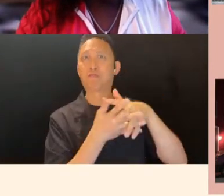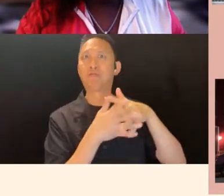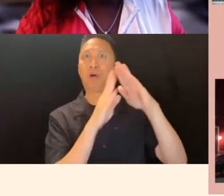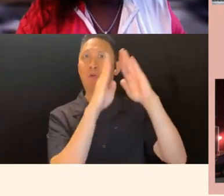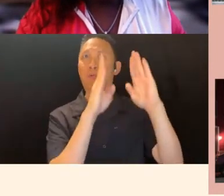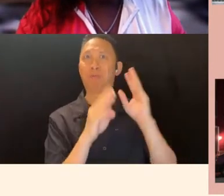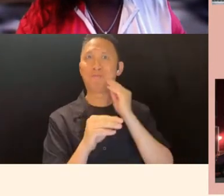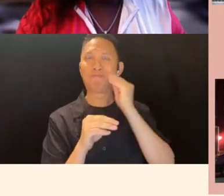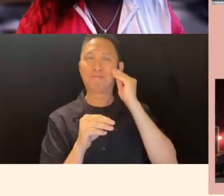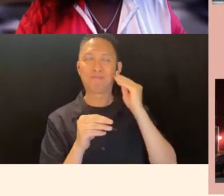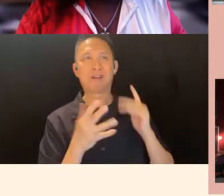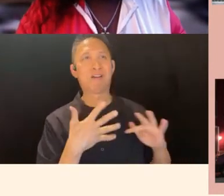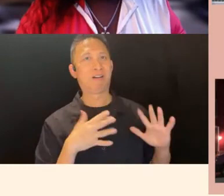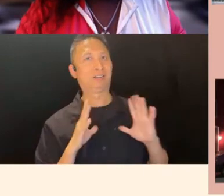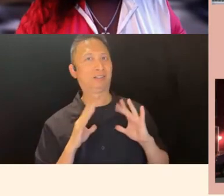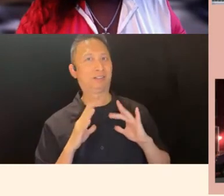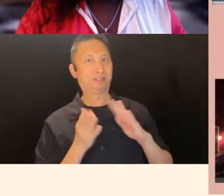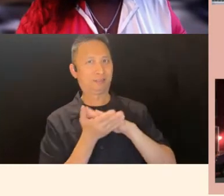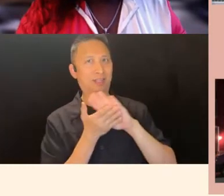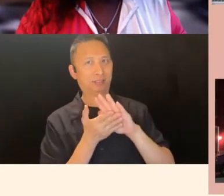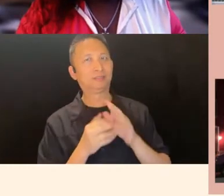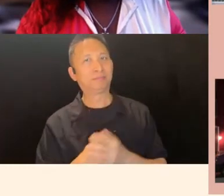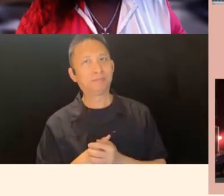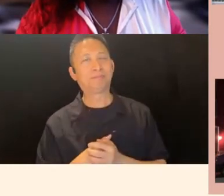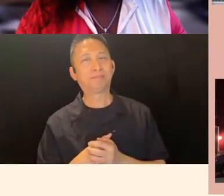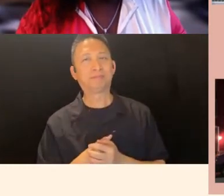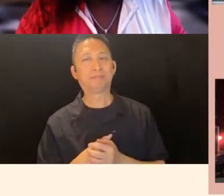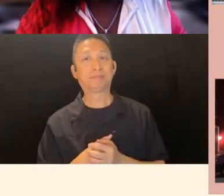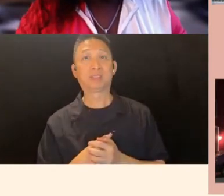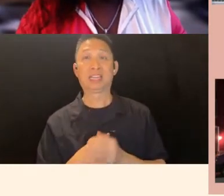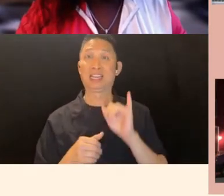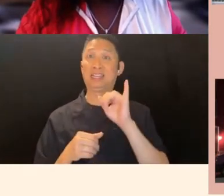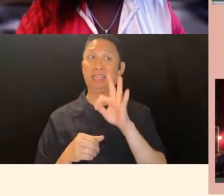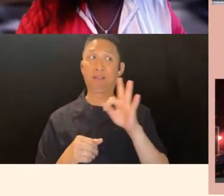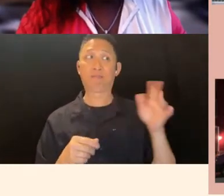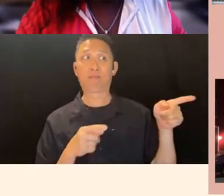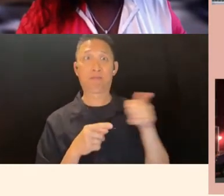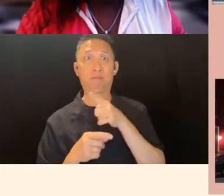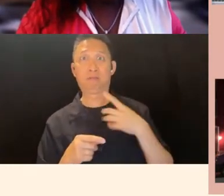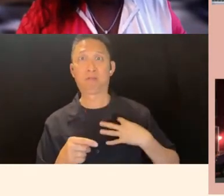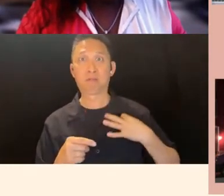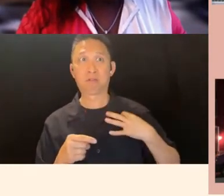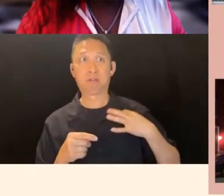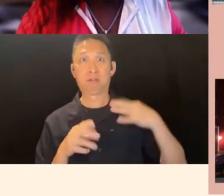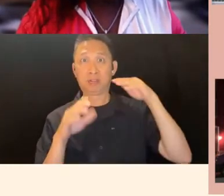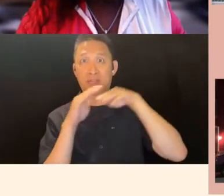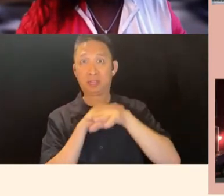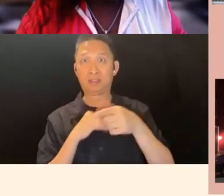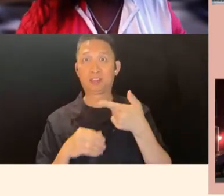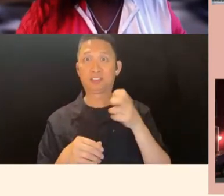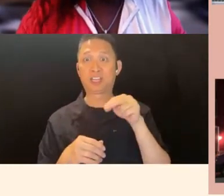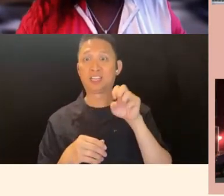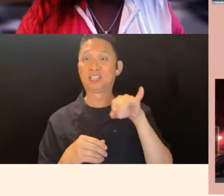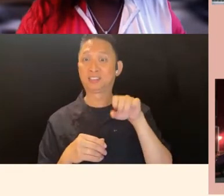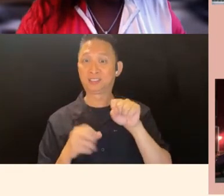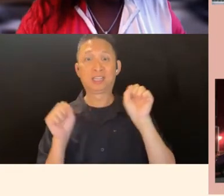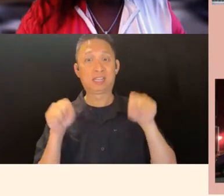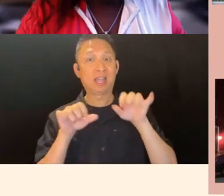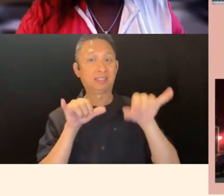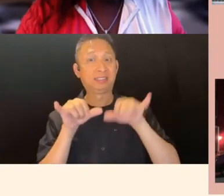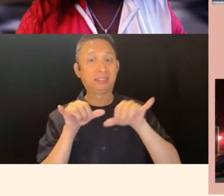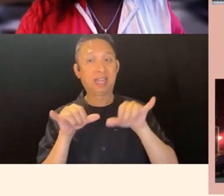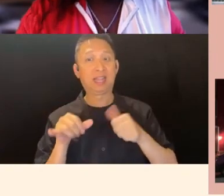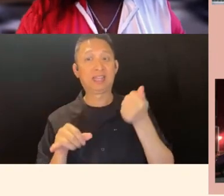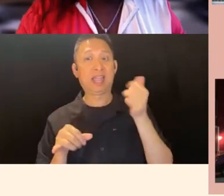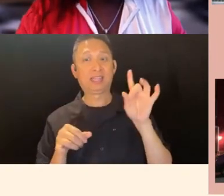into this property, it's 18 to 24 months that you are able to stay in this